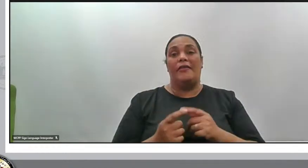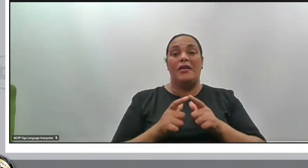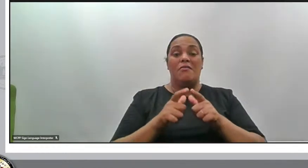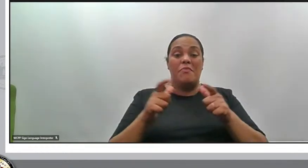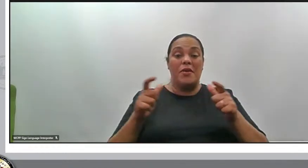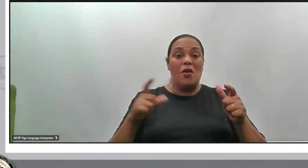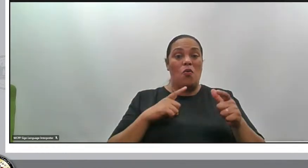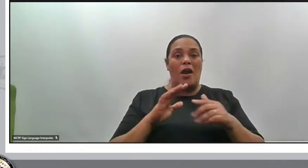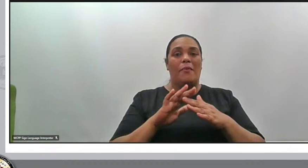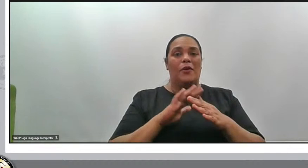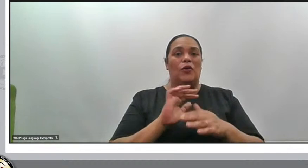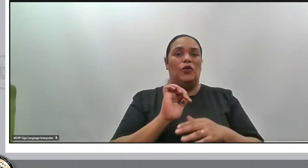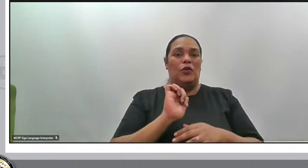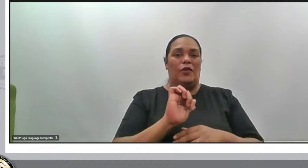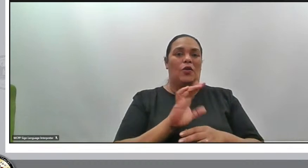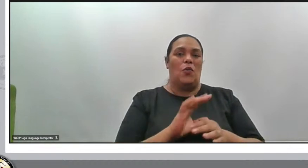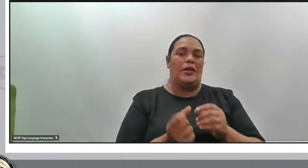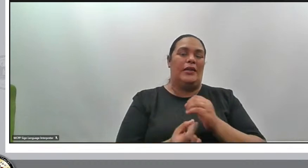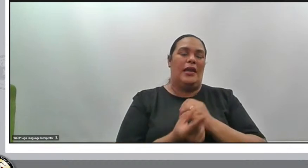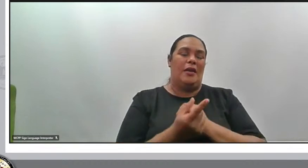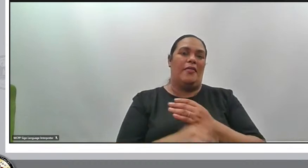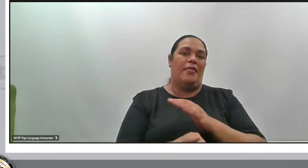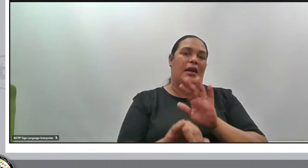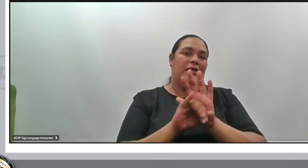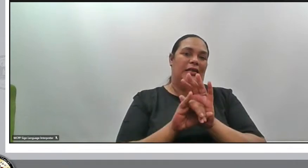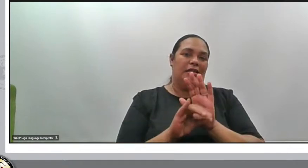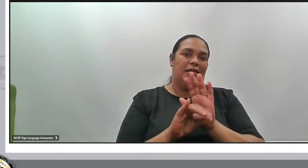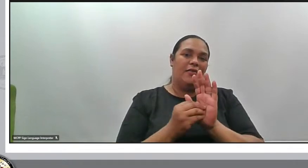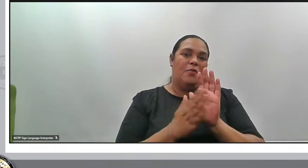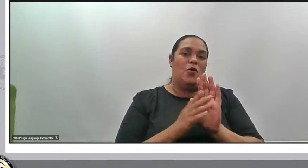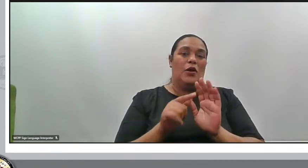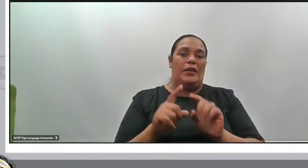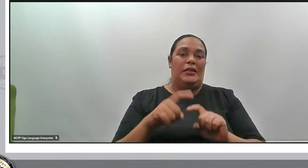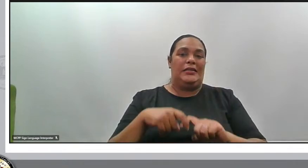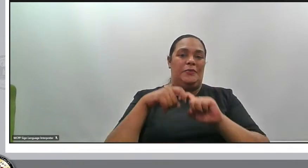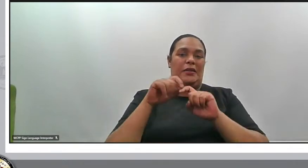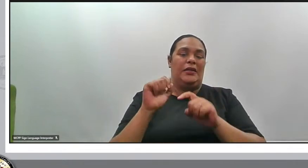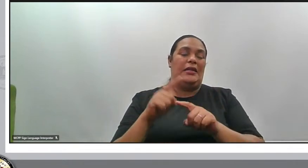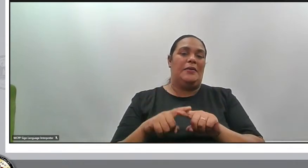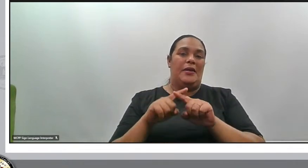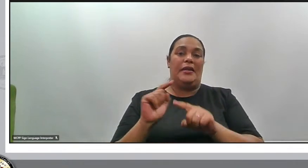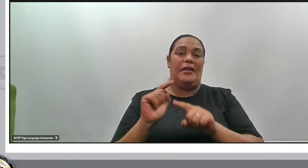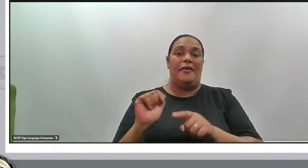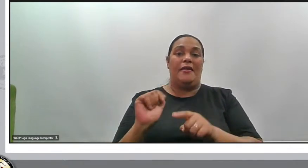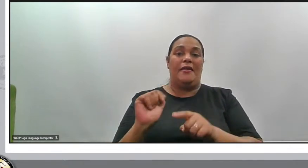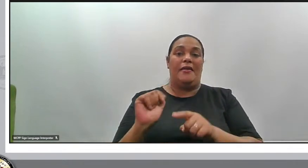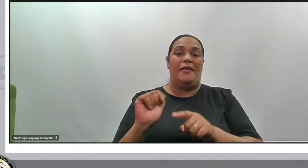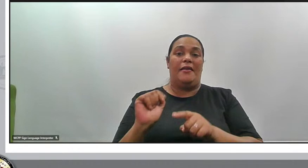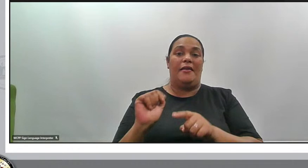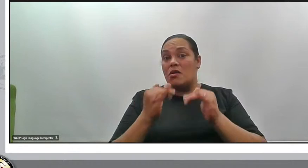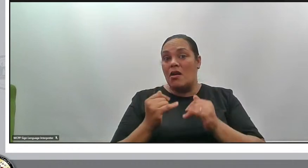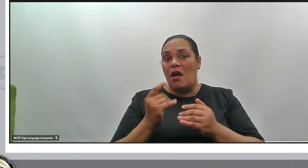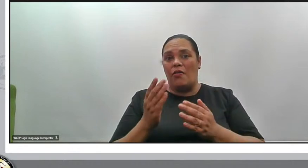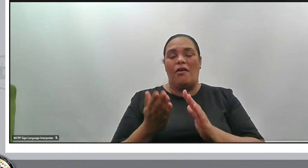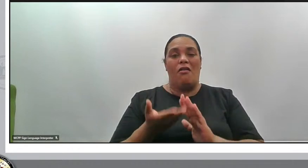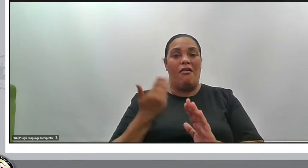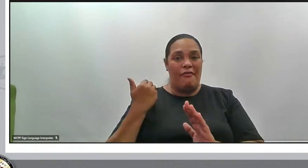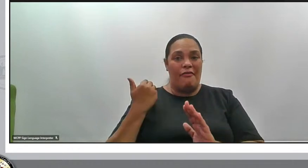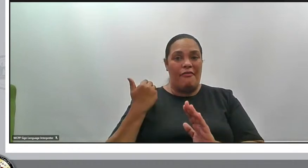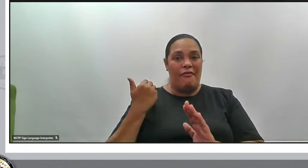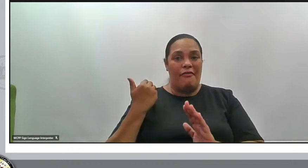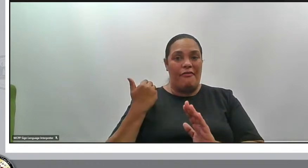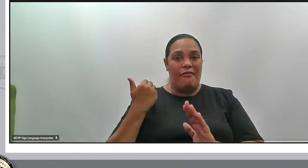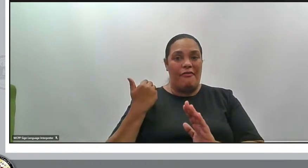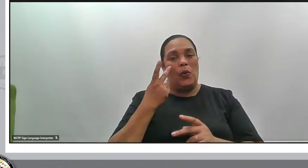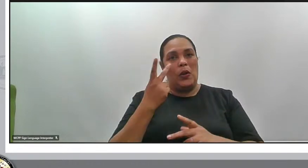result of the force majeure that has been placed on the spending of that funds. That has now been lifted, and so we are looking